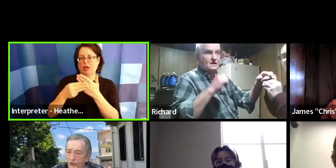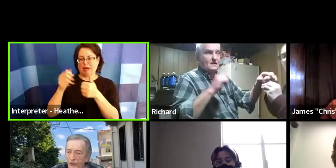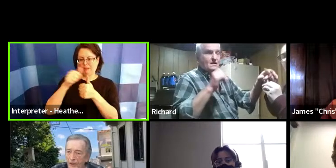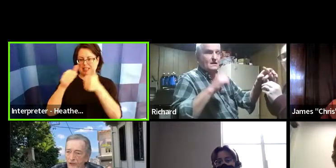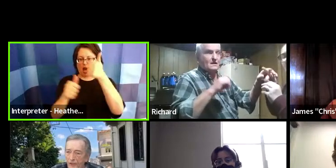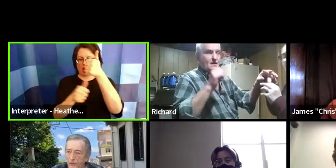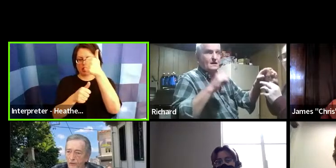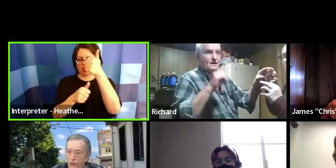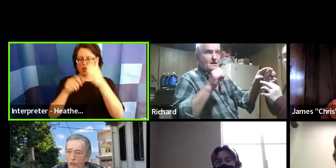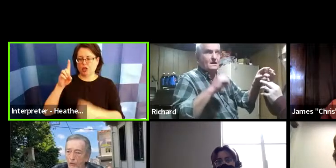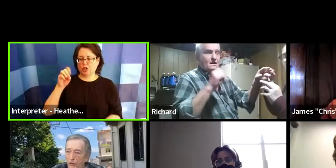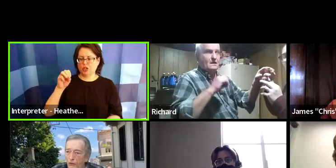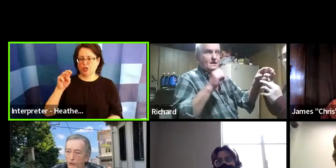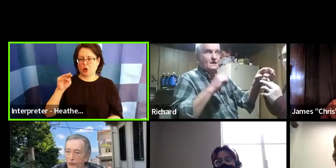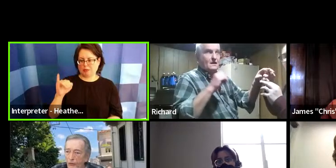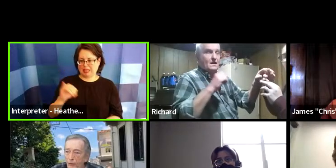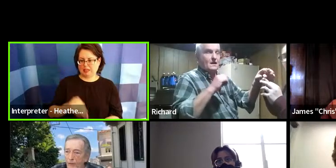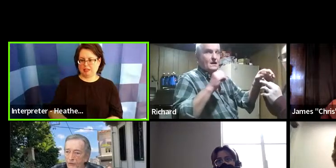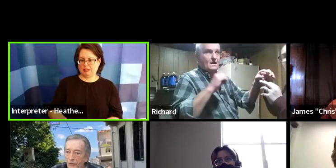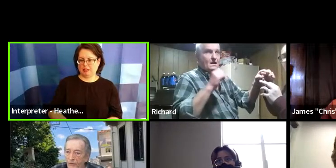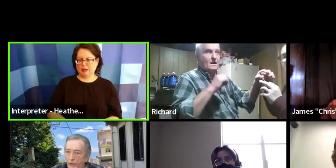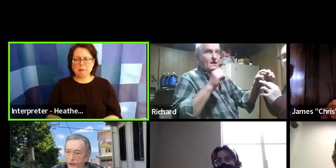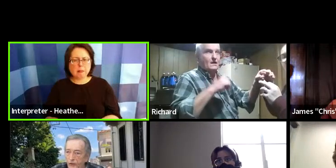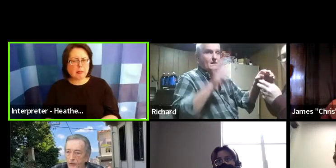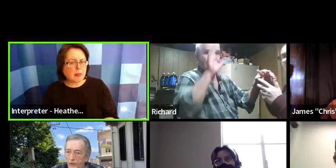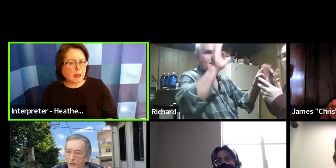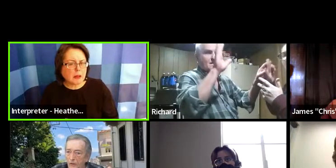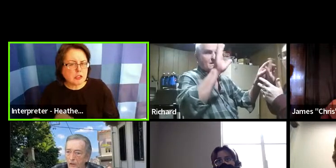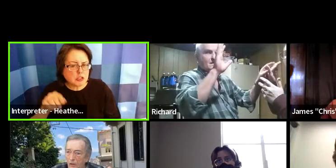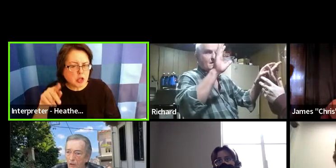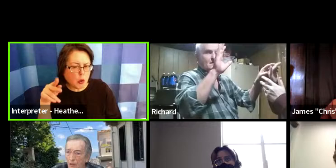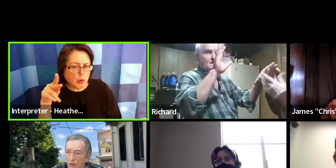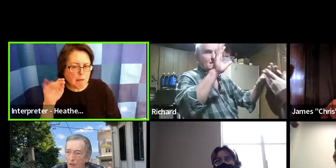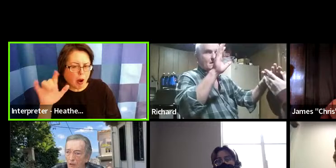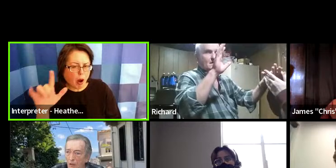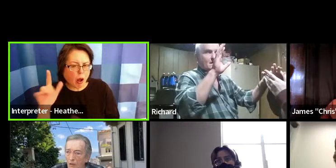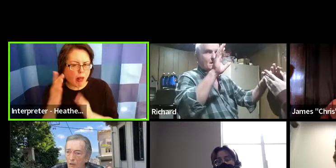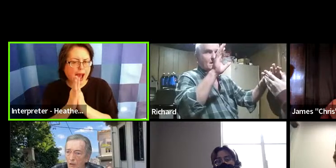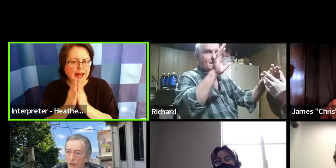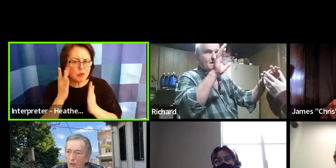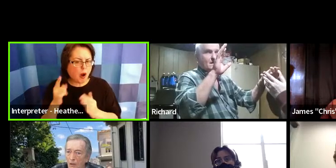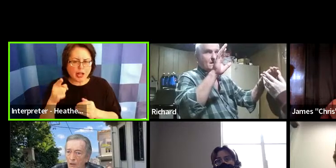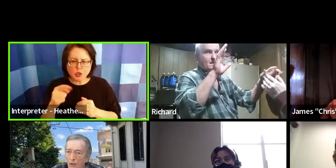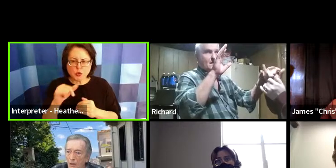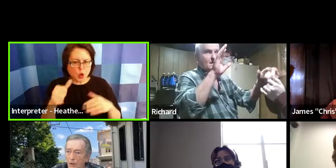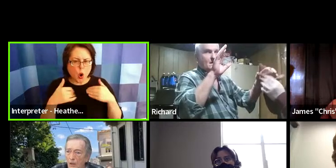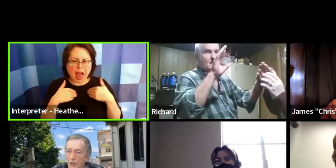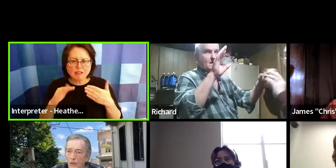Move PGH has no community representation?